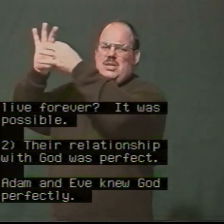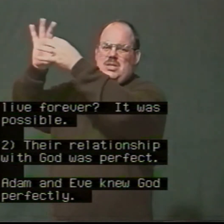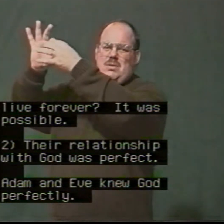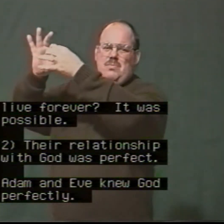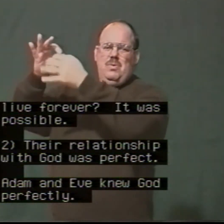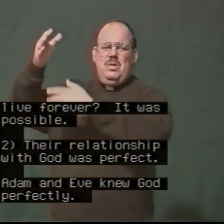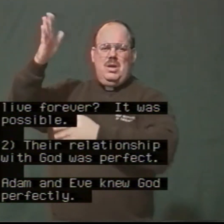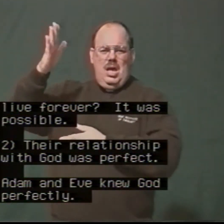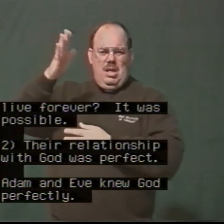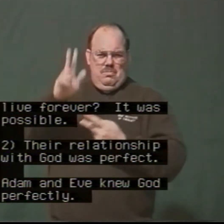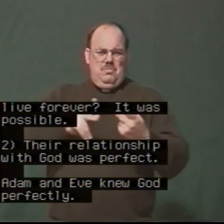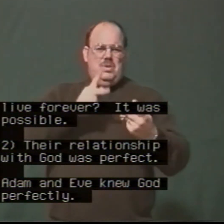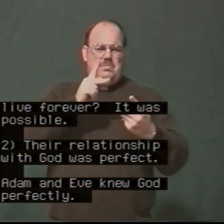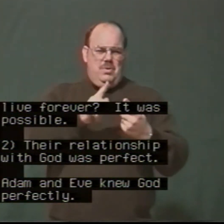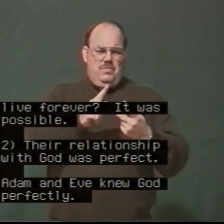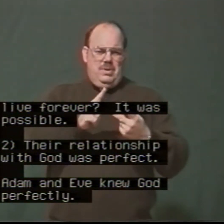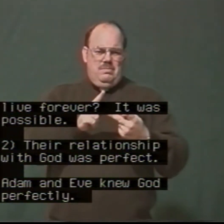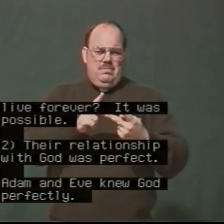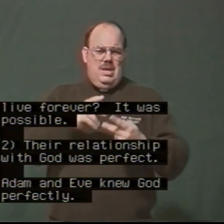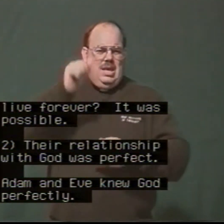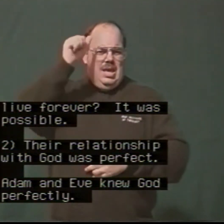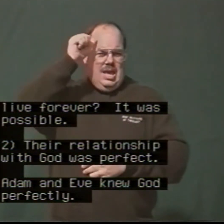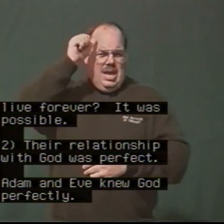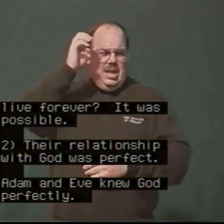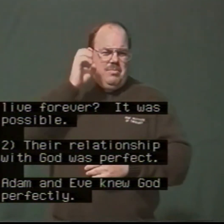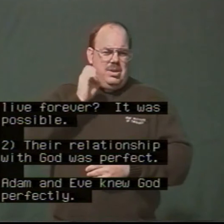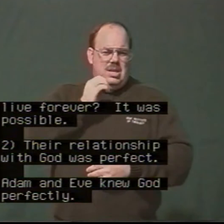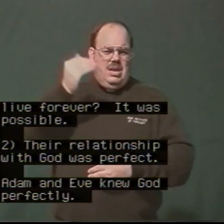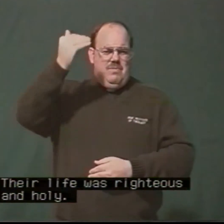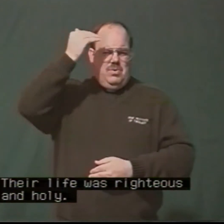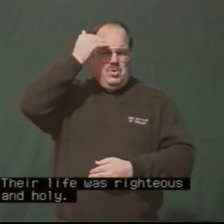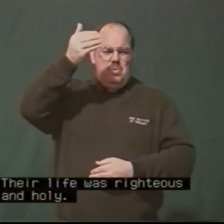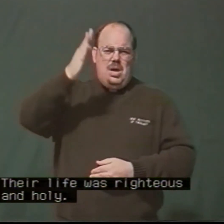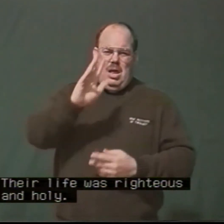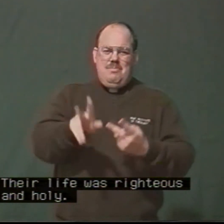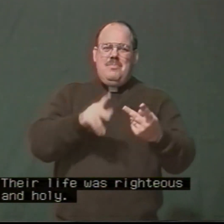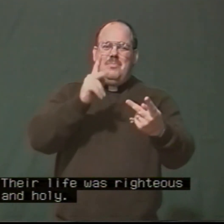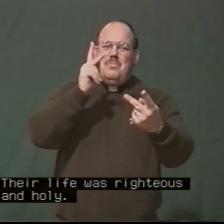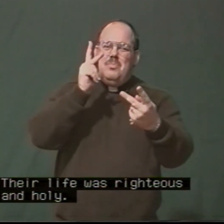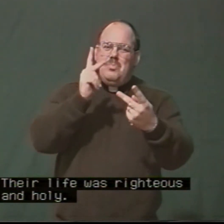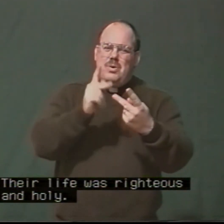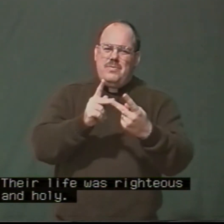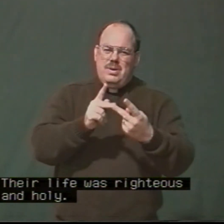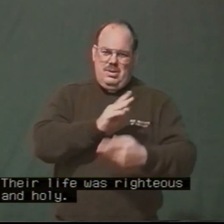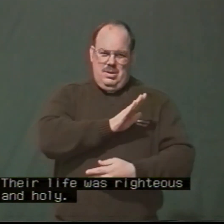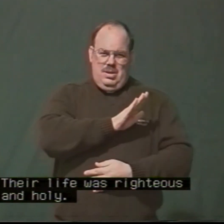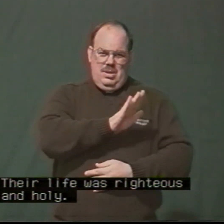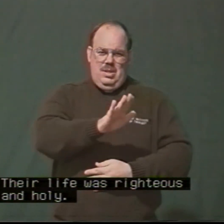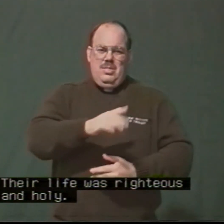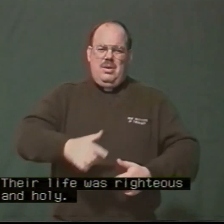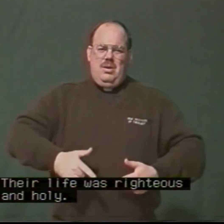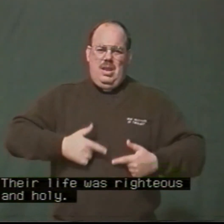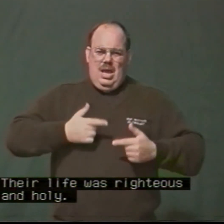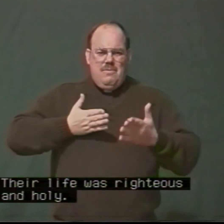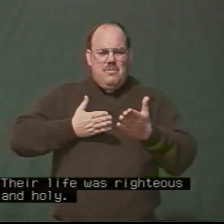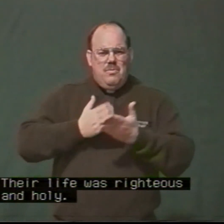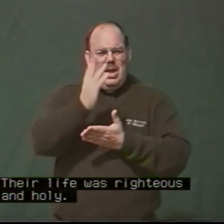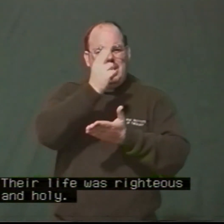perfect. Adam and Eve knew God perfectly. Their life was righteous and holy.